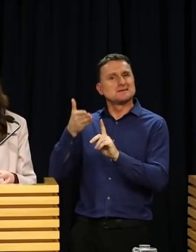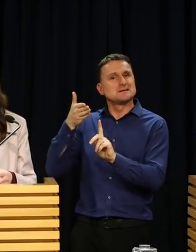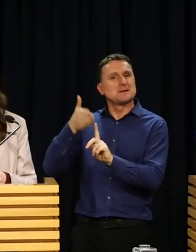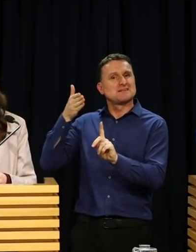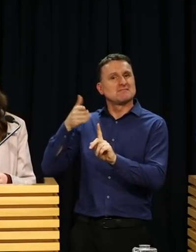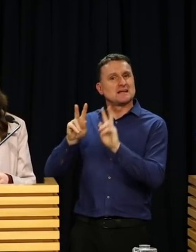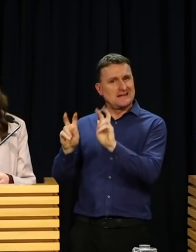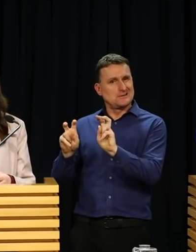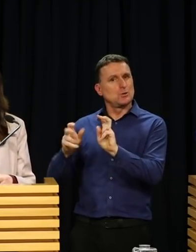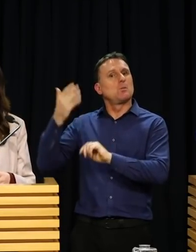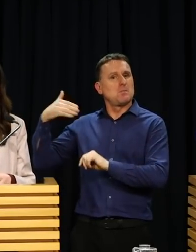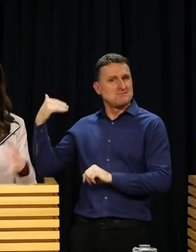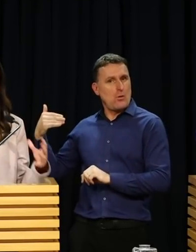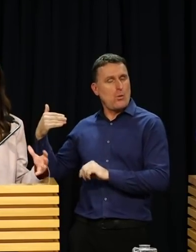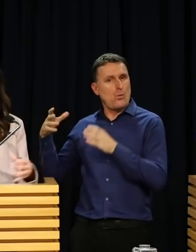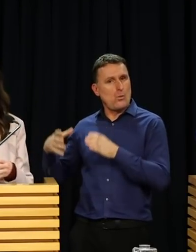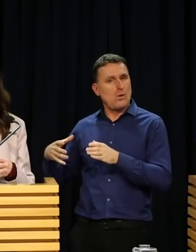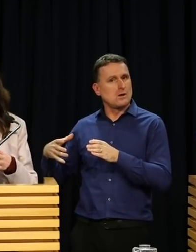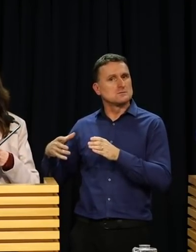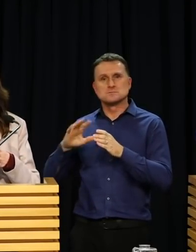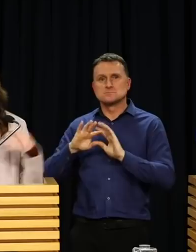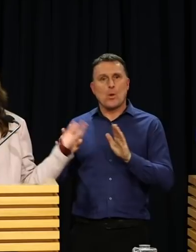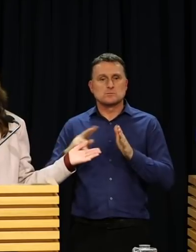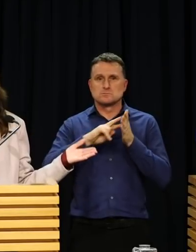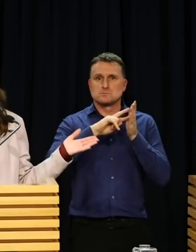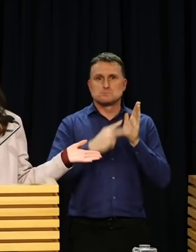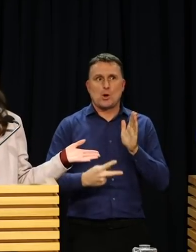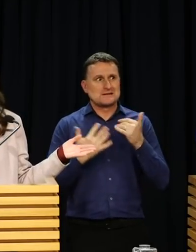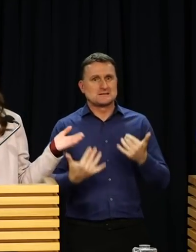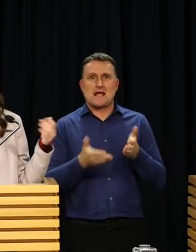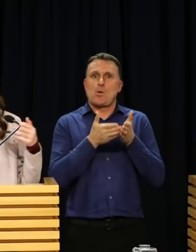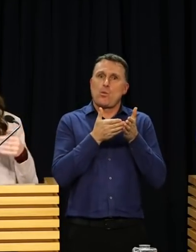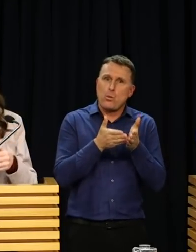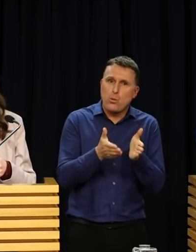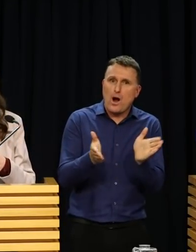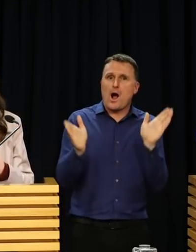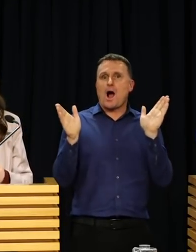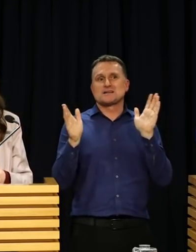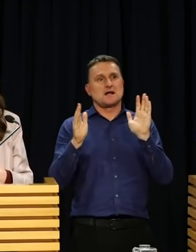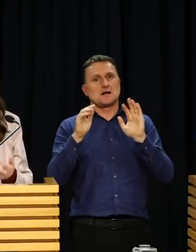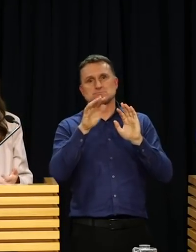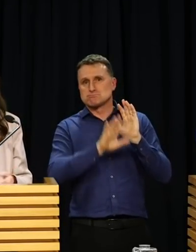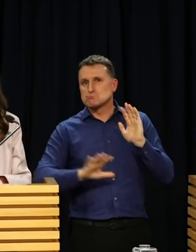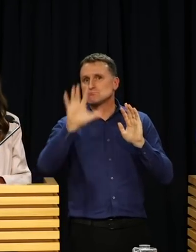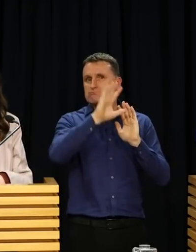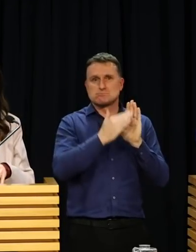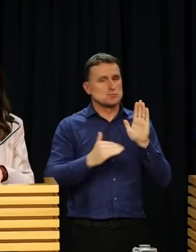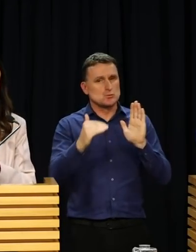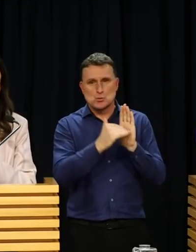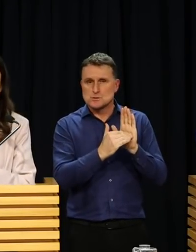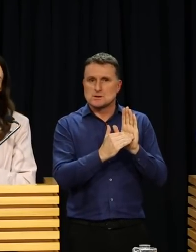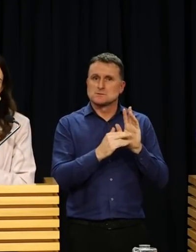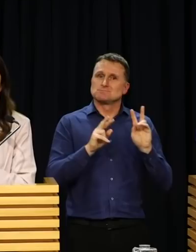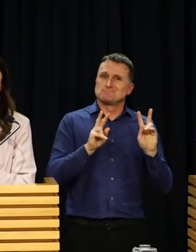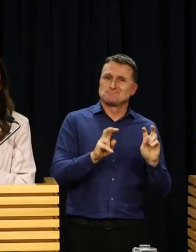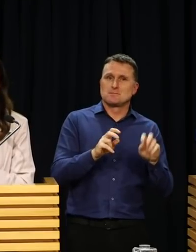the particular issue. Rather than policies that have a much wider national implication. But again, highlighting, we are doing